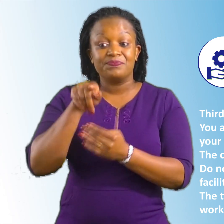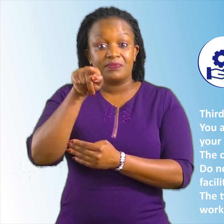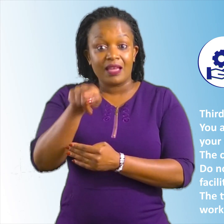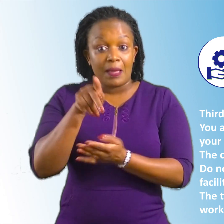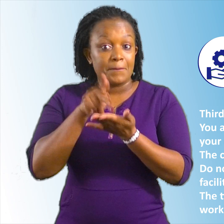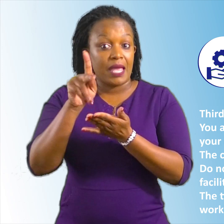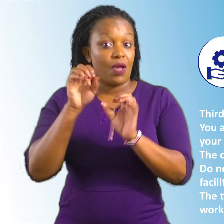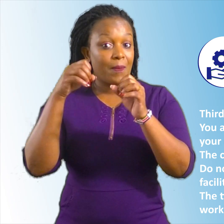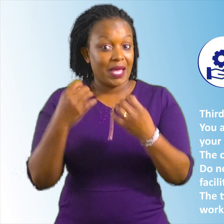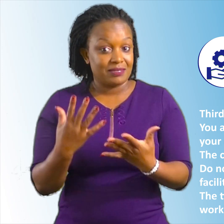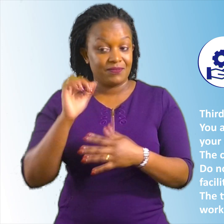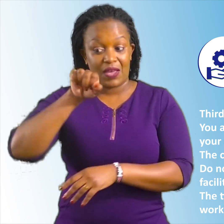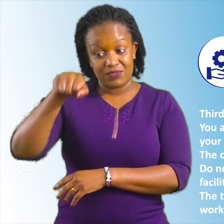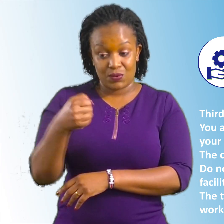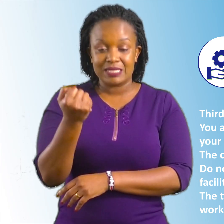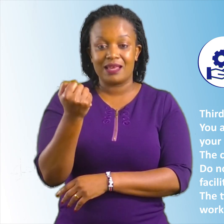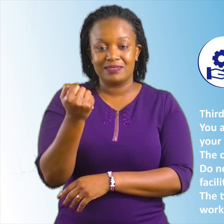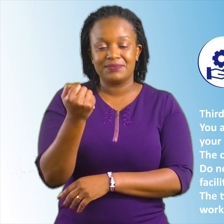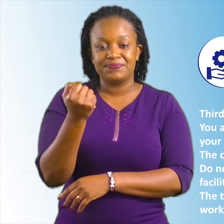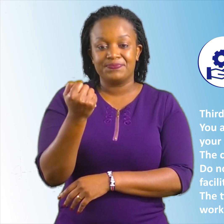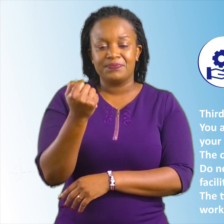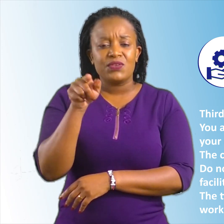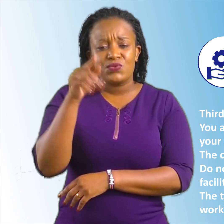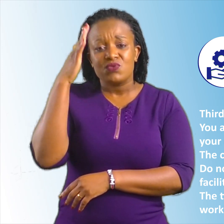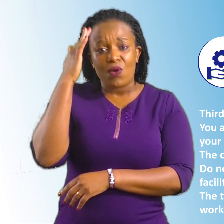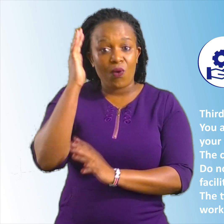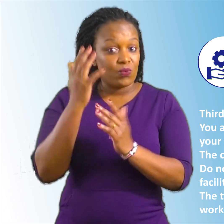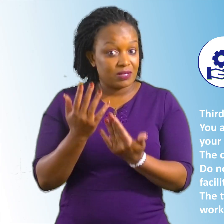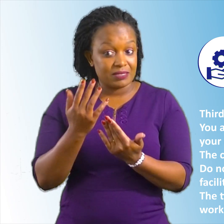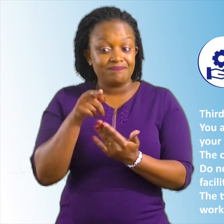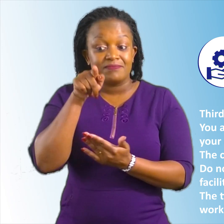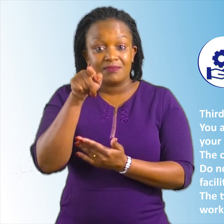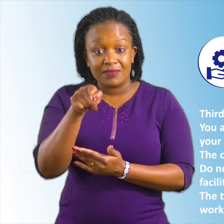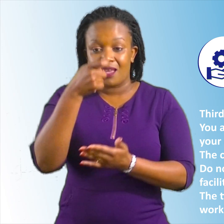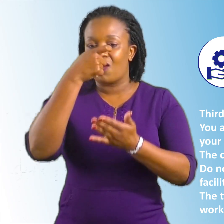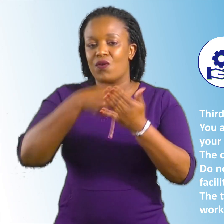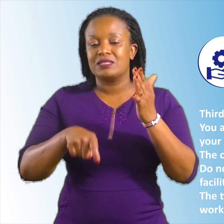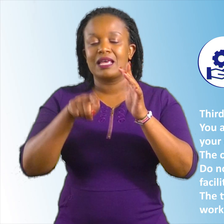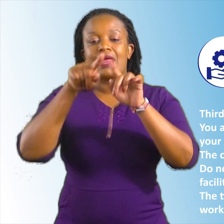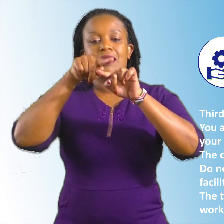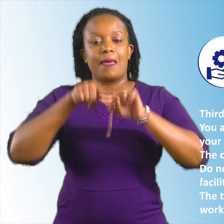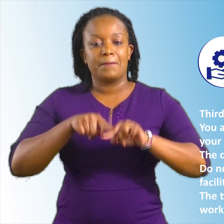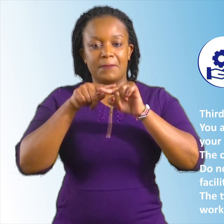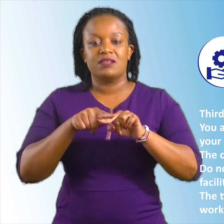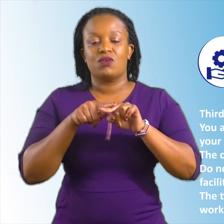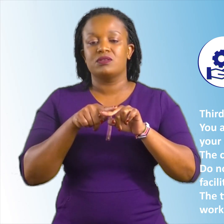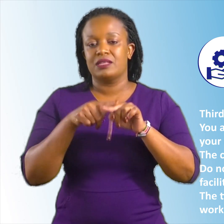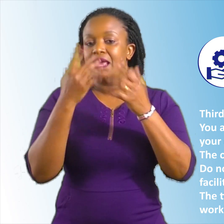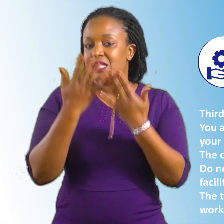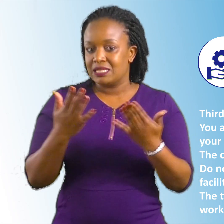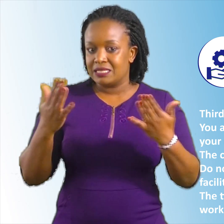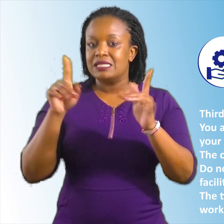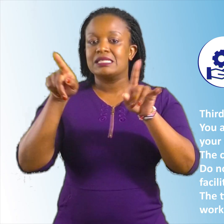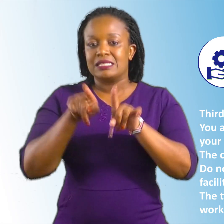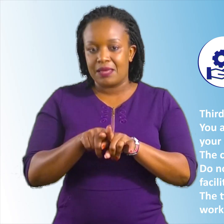is 5,000 Kenya shillings. Do note that the charges depend on the facility and individual